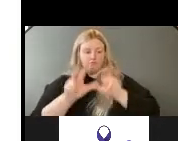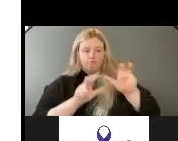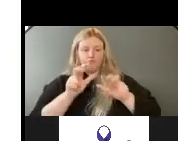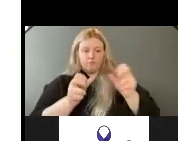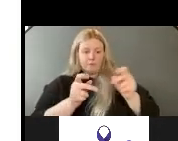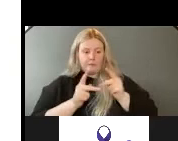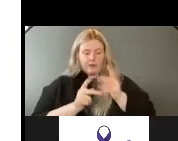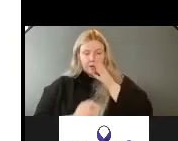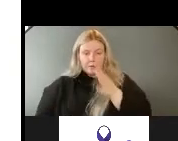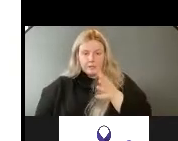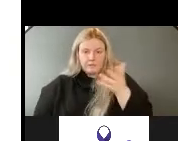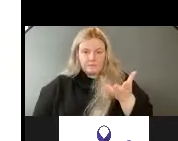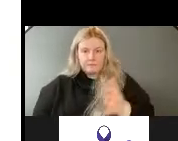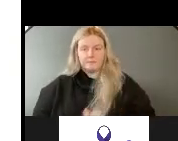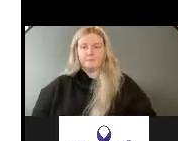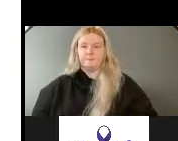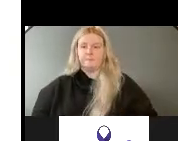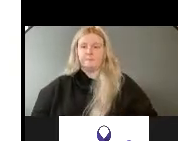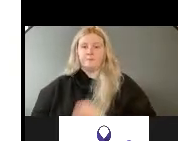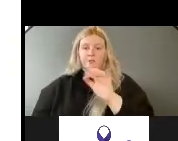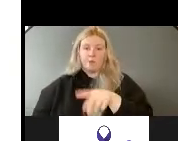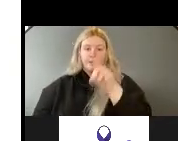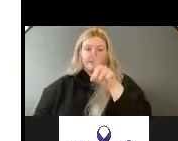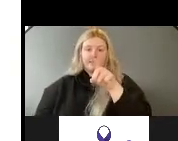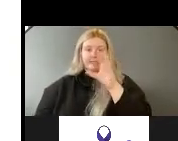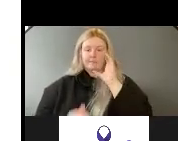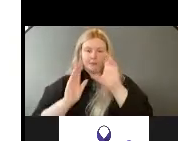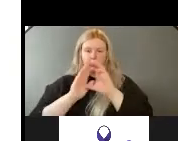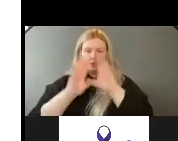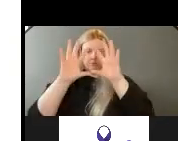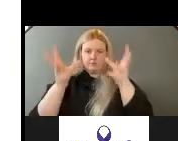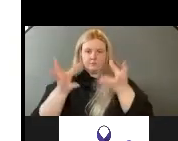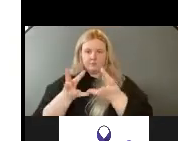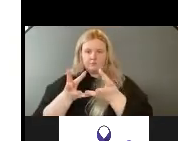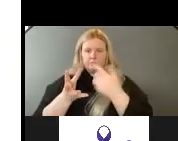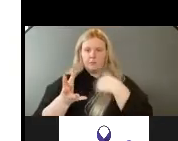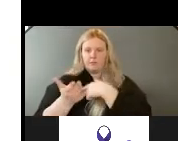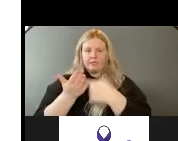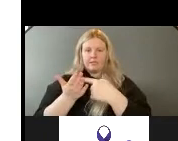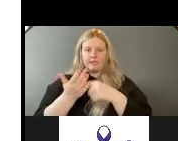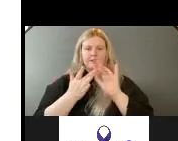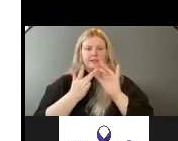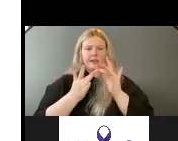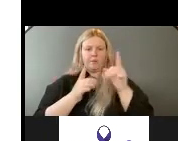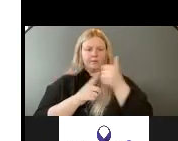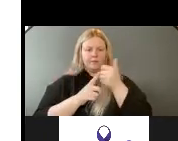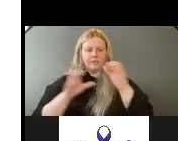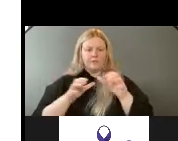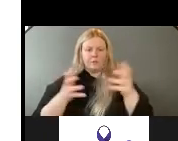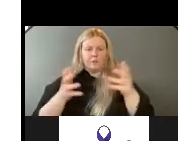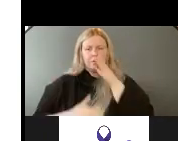so in the roadmap, we also talk a little bit about what can networks do. I'm going to come back to